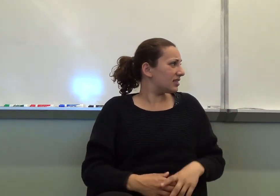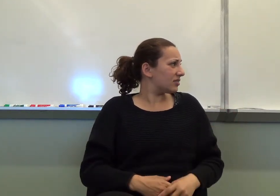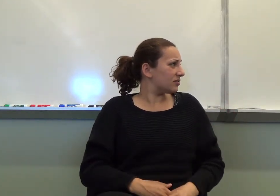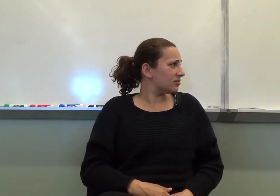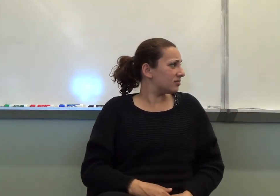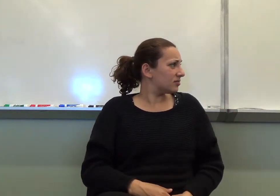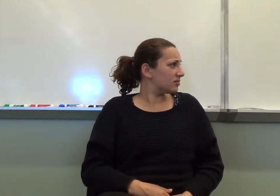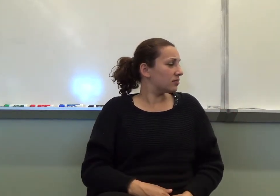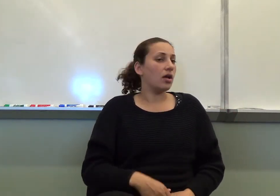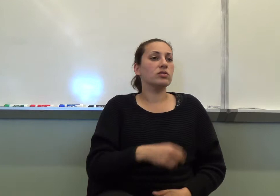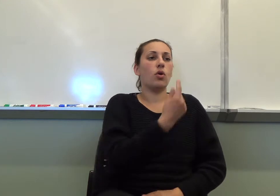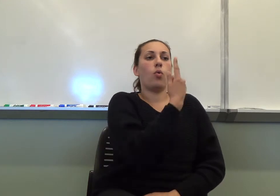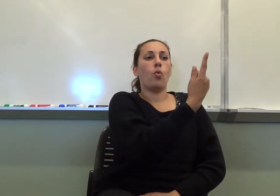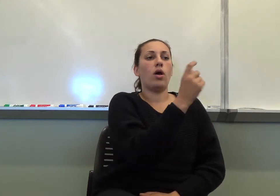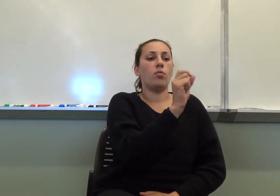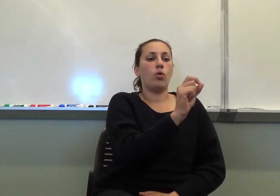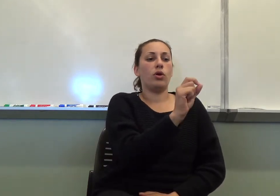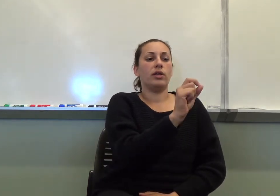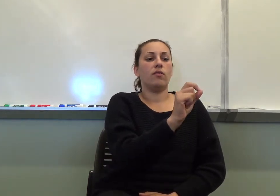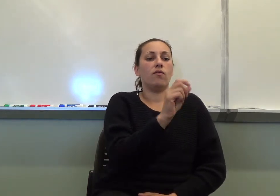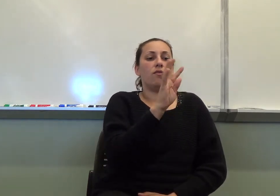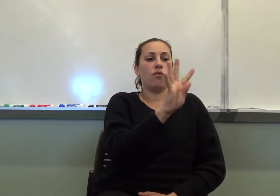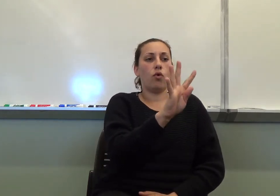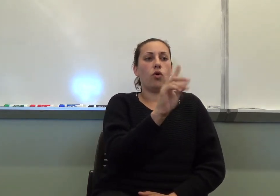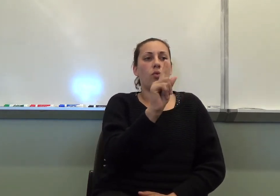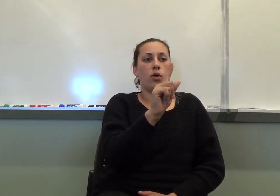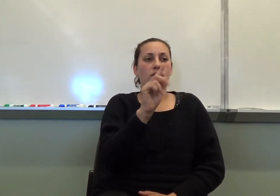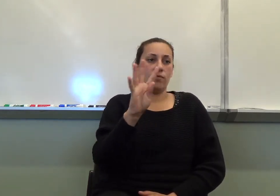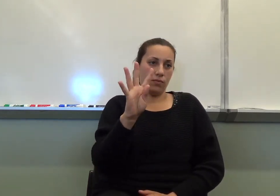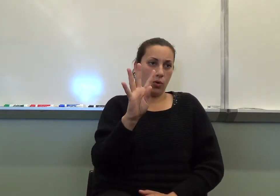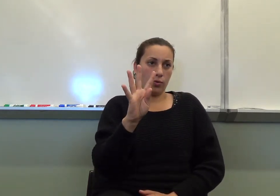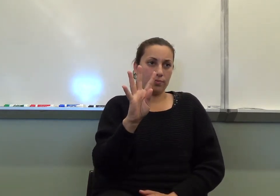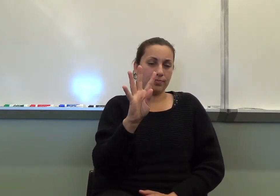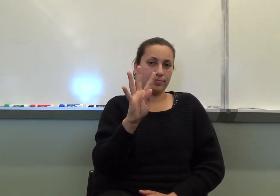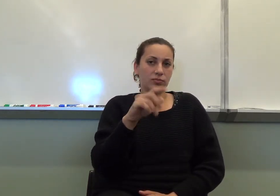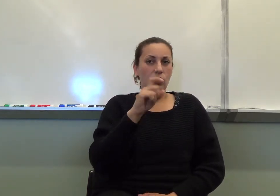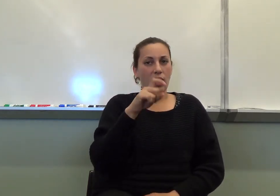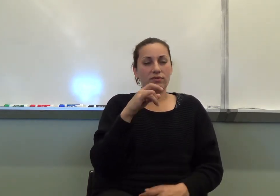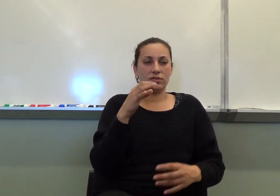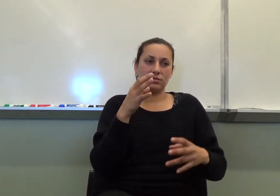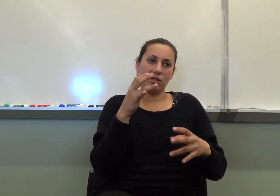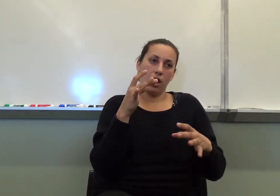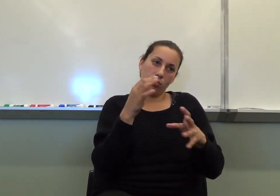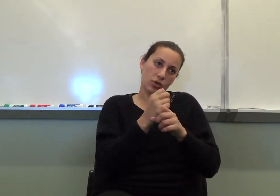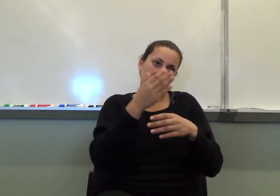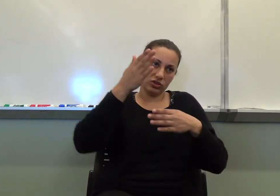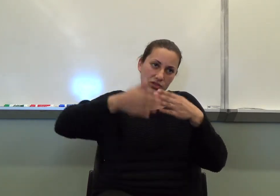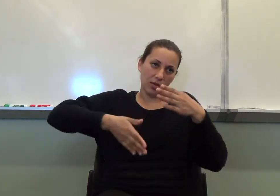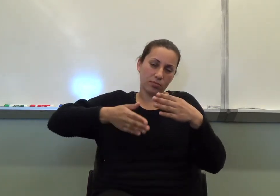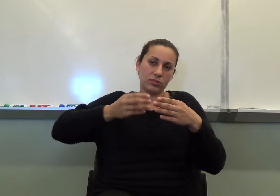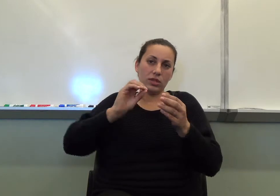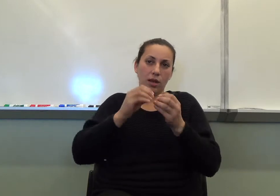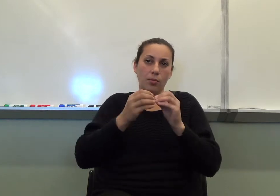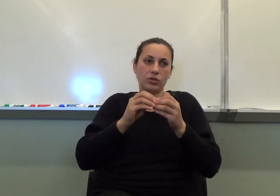though? 1.414. That's, we have to abbreviate it. We have to chop it off because it goes on forever. Yeah. So this